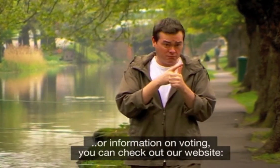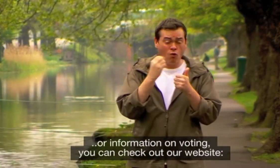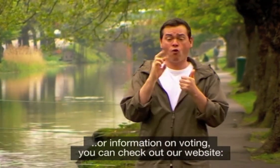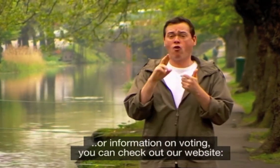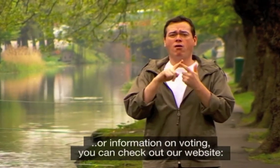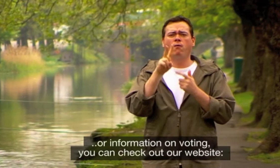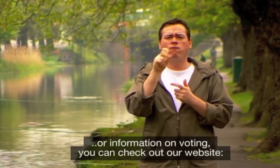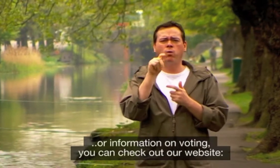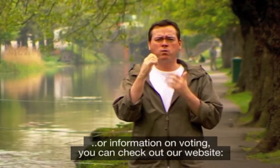information on voting,